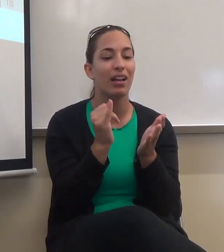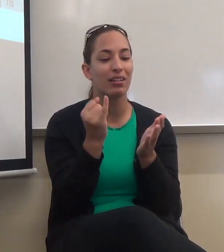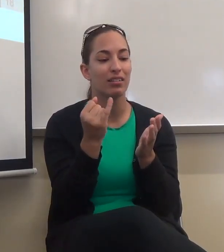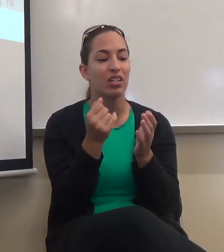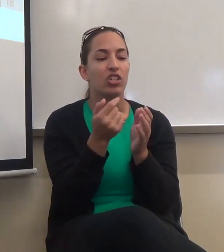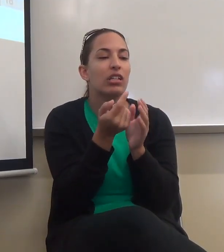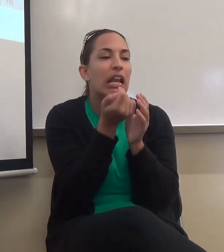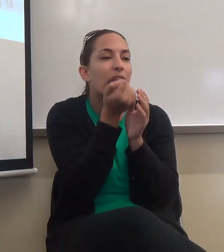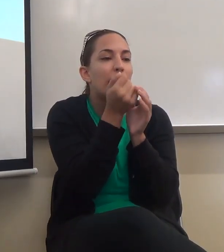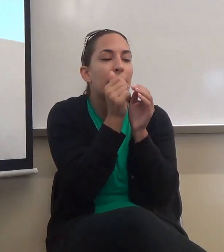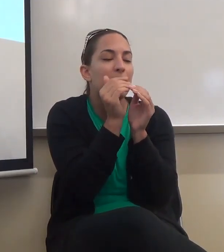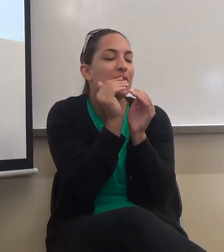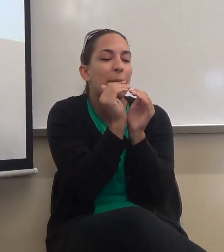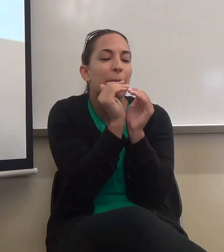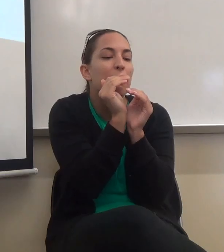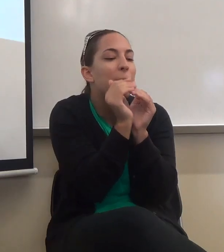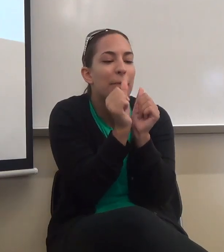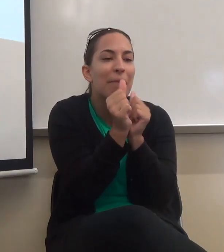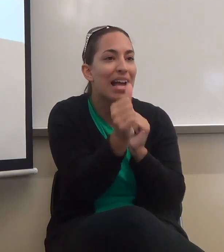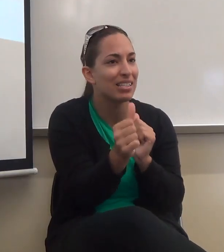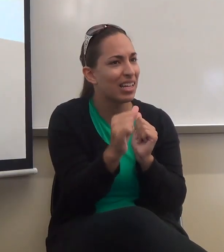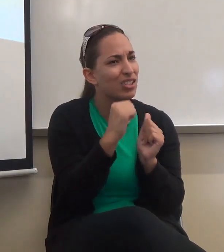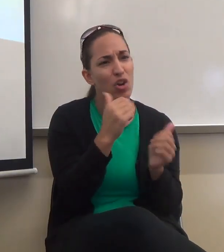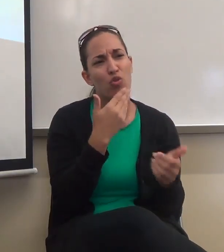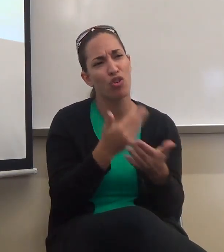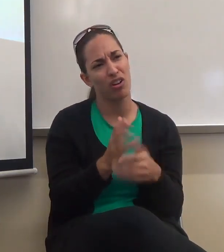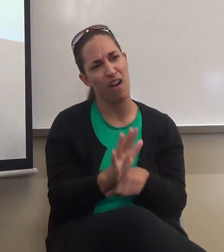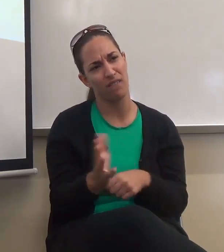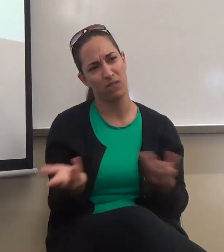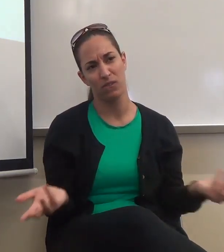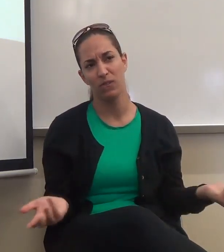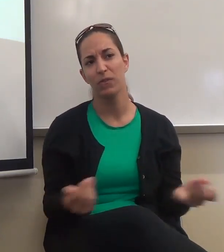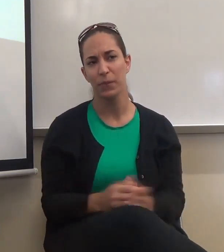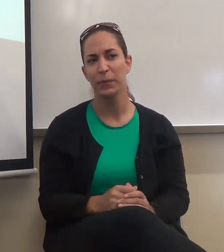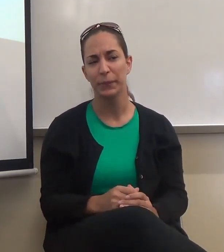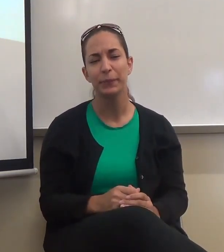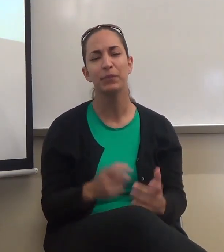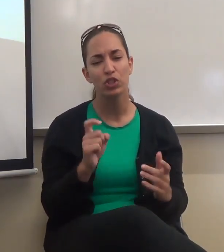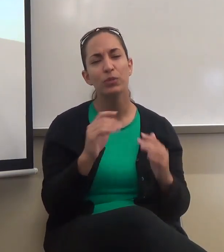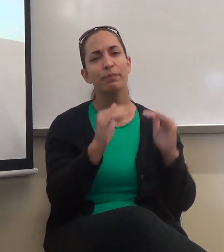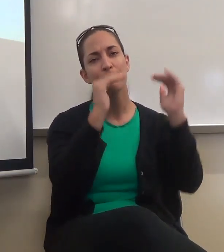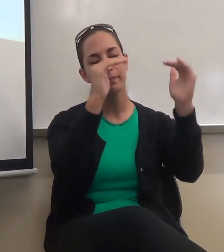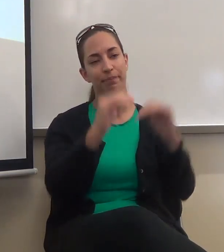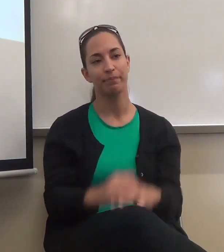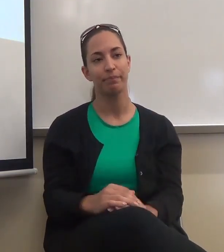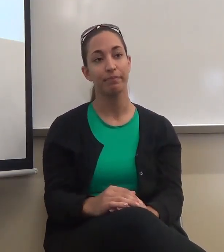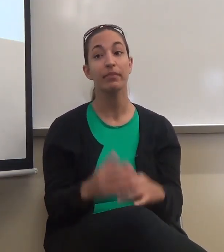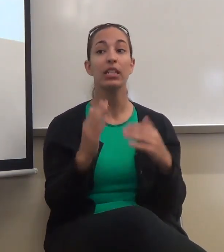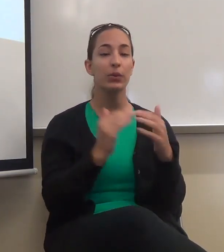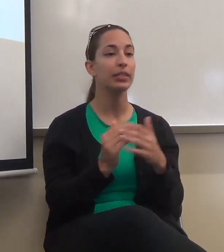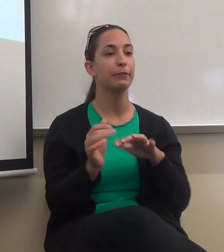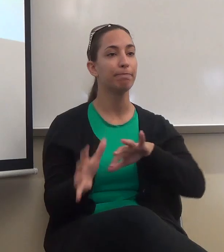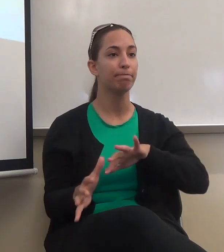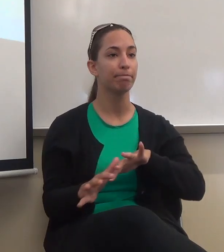enough. Okay? Okay. If you are, which I hope you are